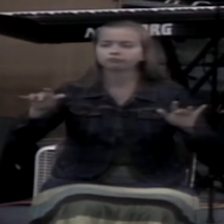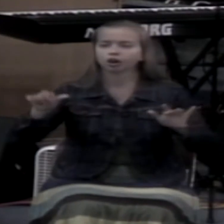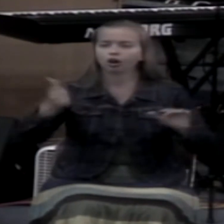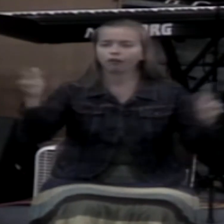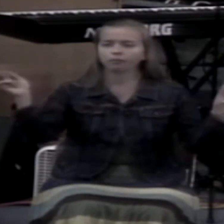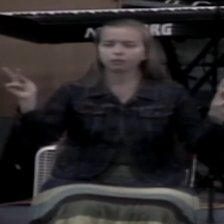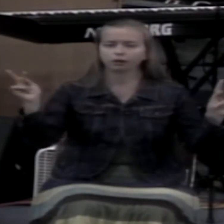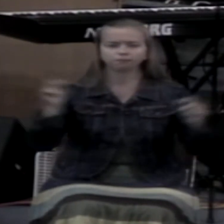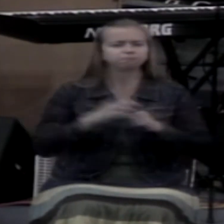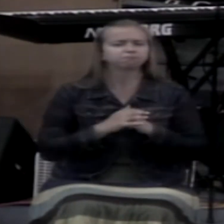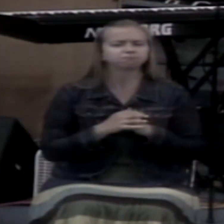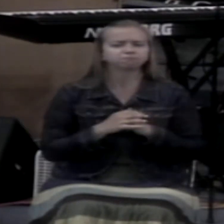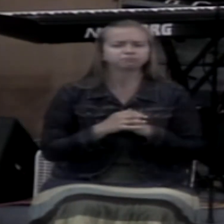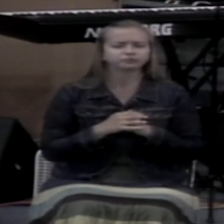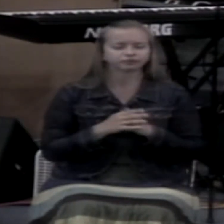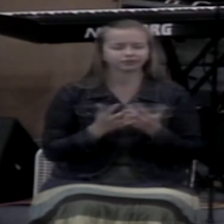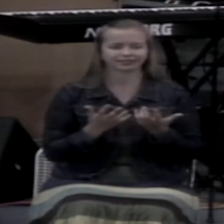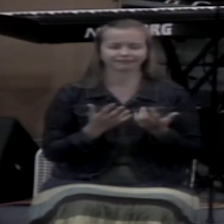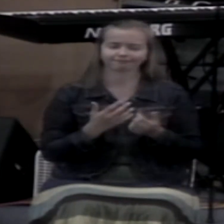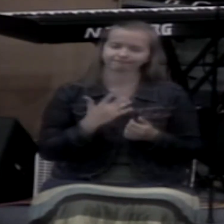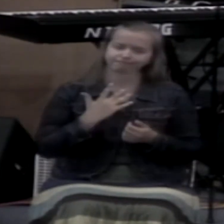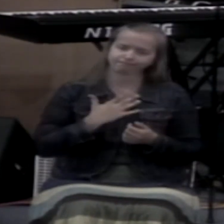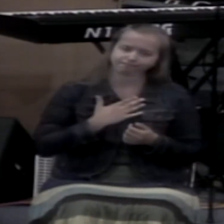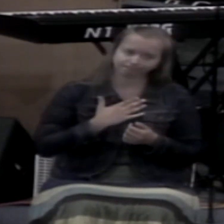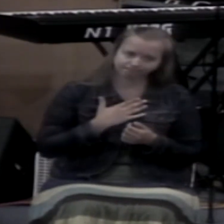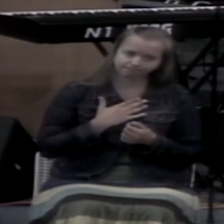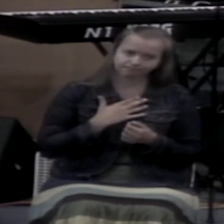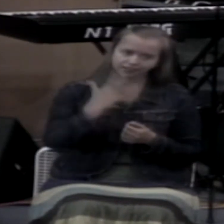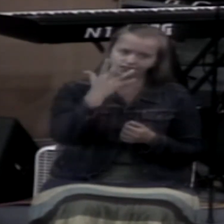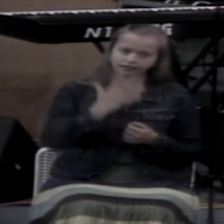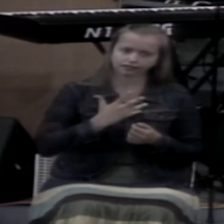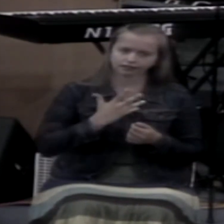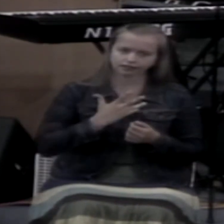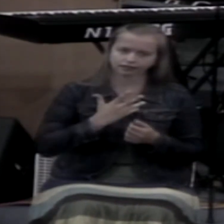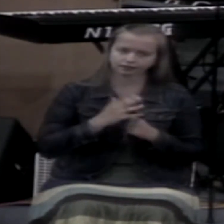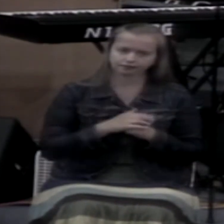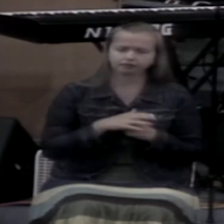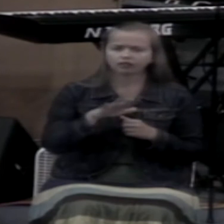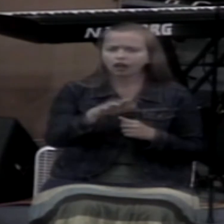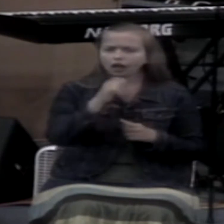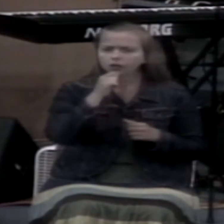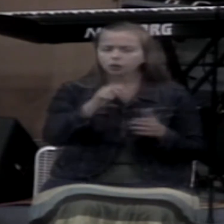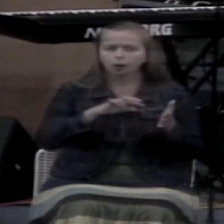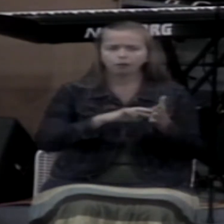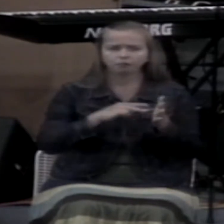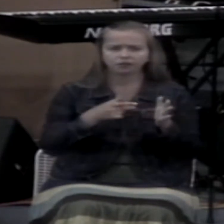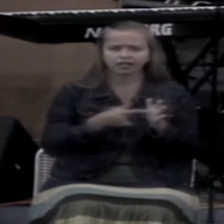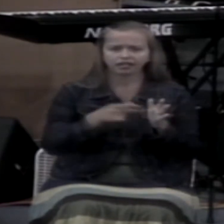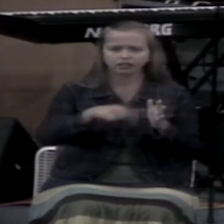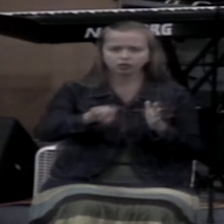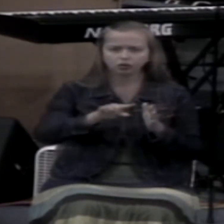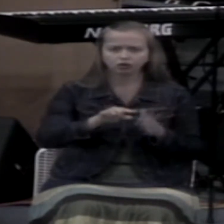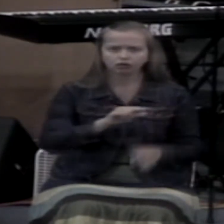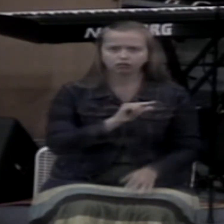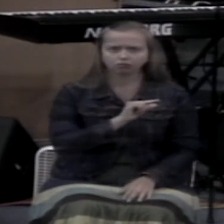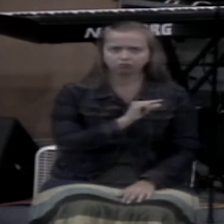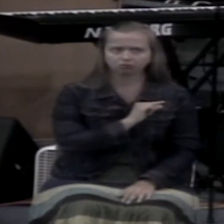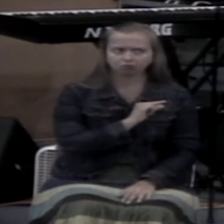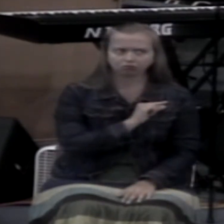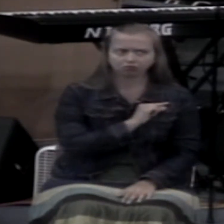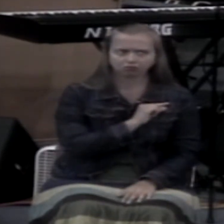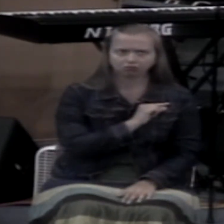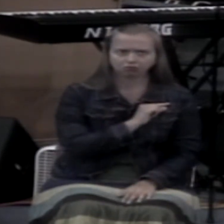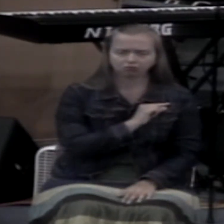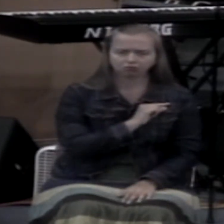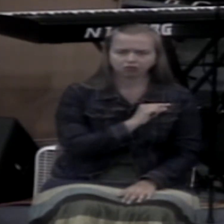I'm saying this not to put any feathers in our hat in Madison, but since the turn of the